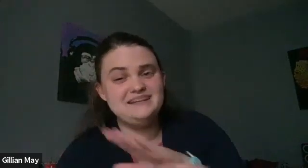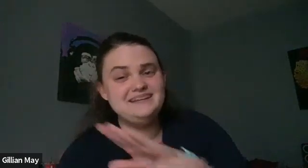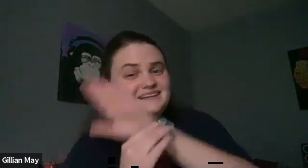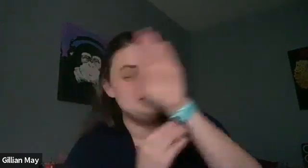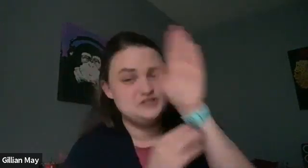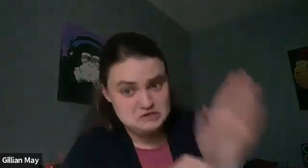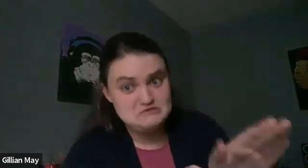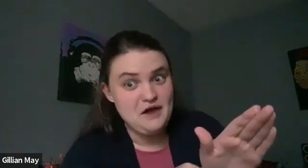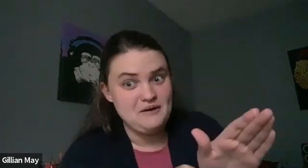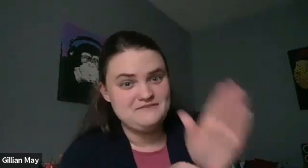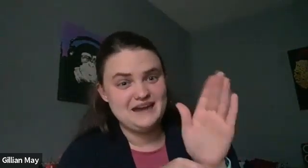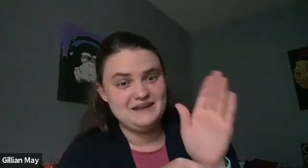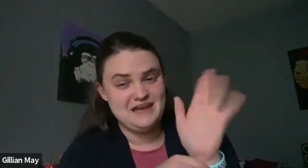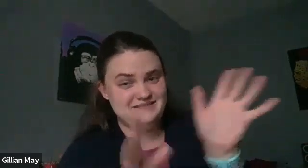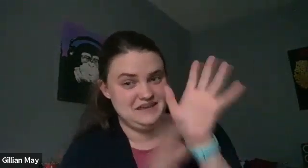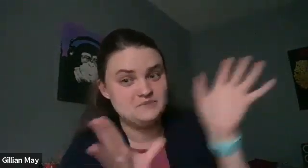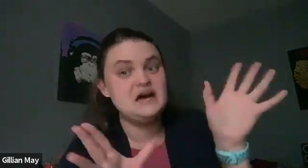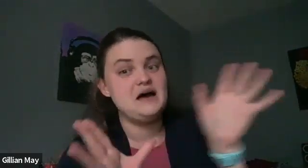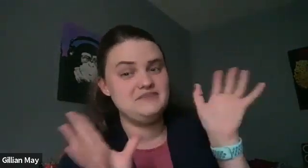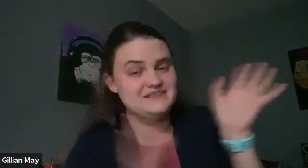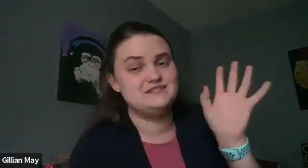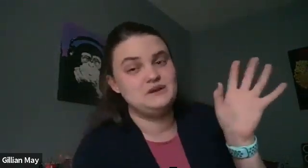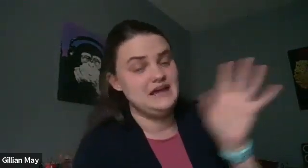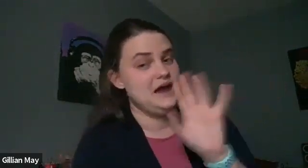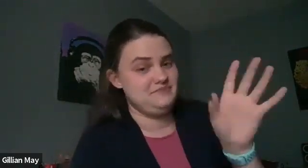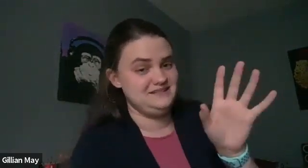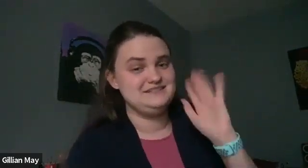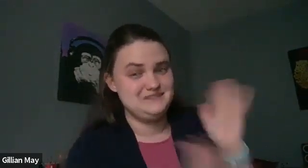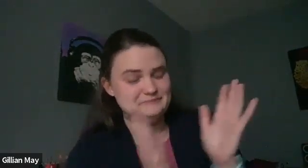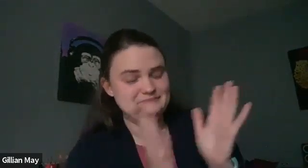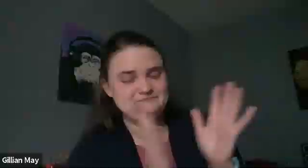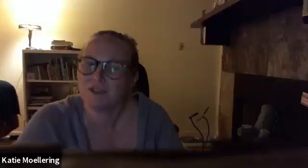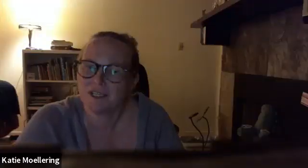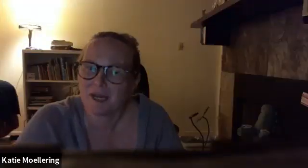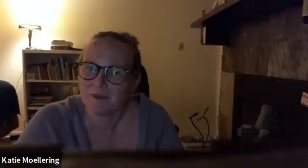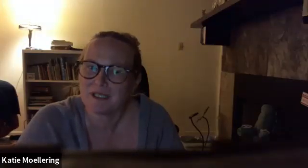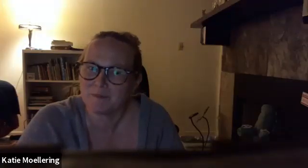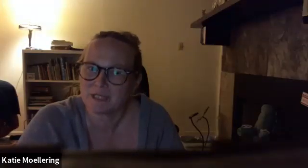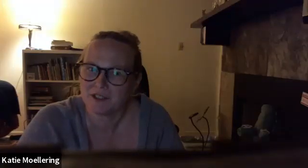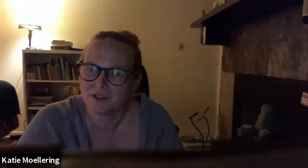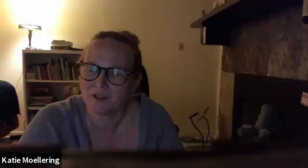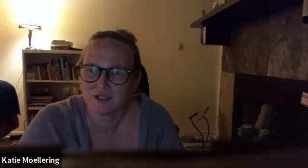happening. So, you know, if it comes up, like this is when it happened. So I do feel like that one in particular is sort